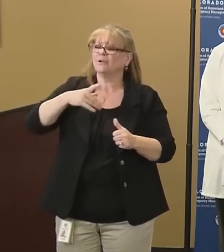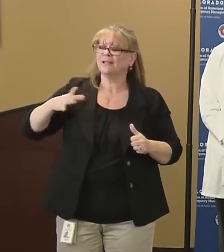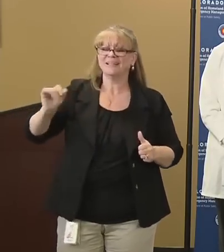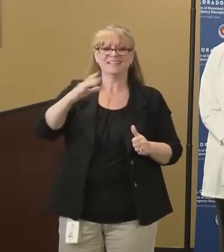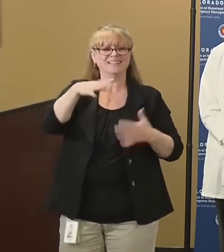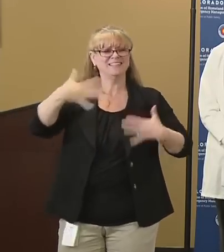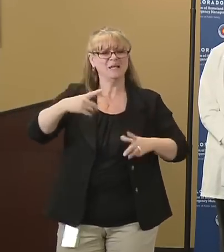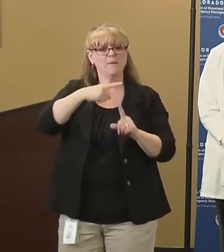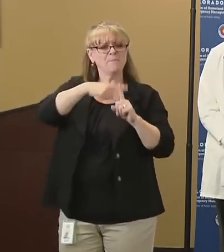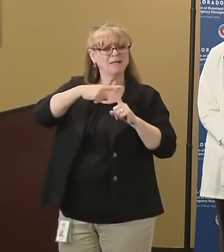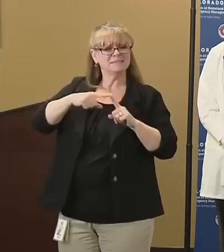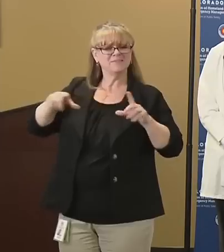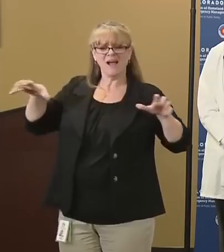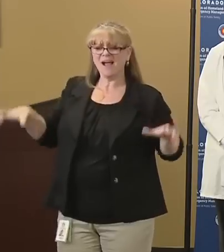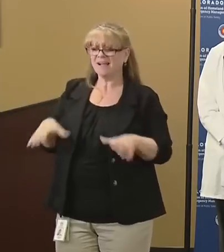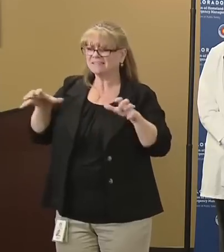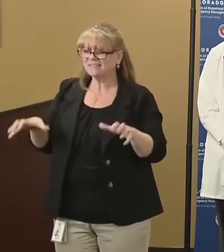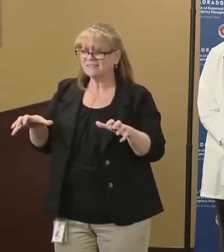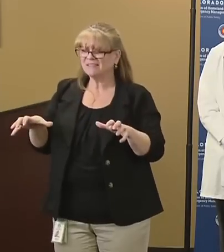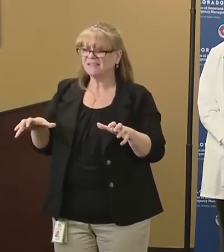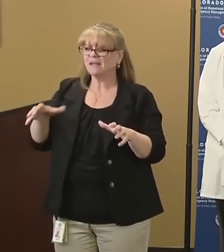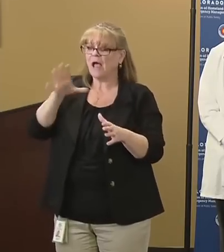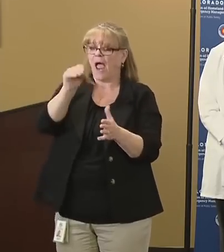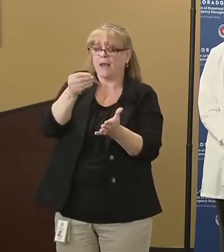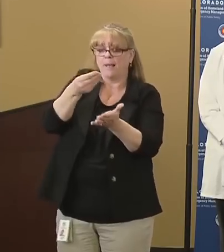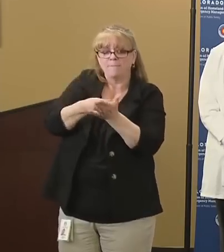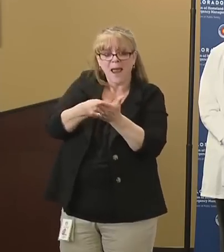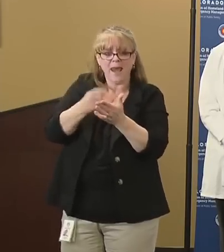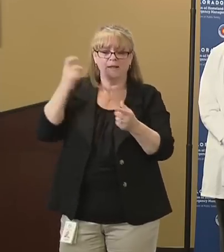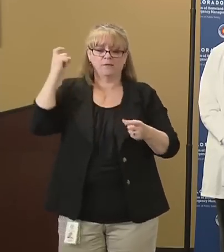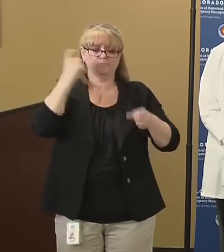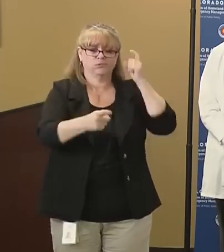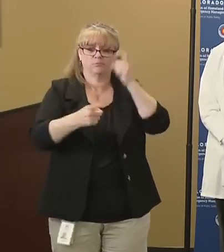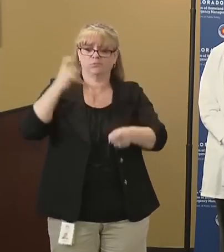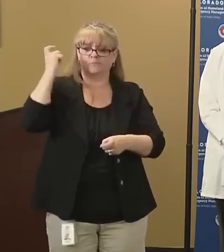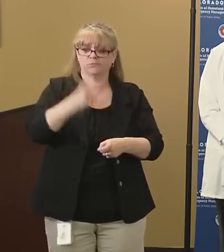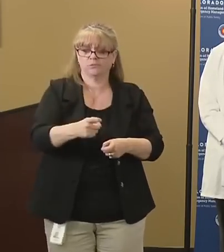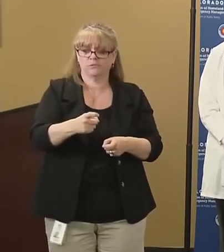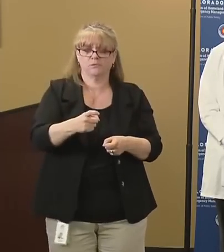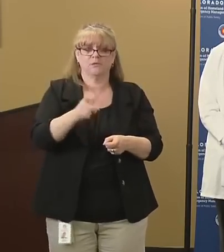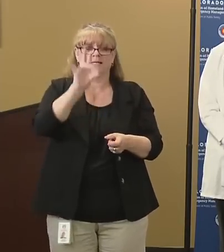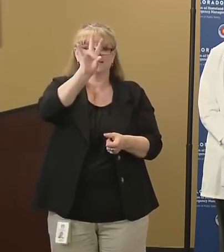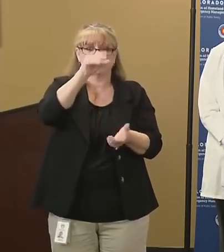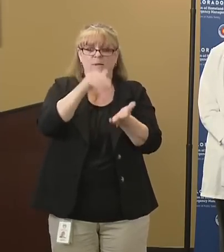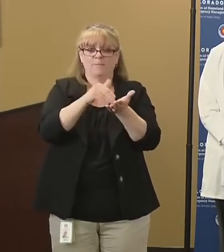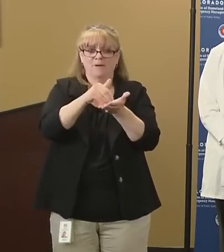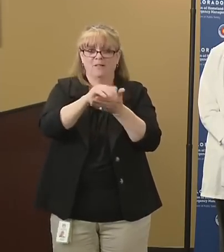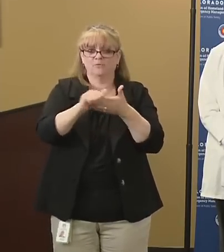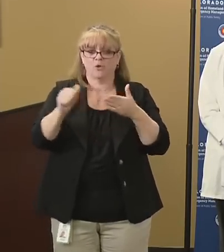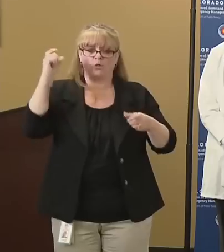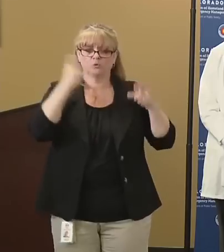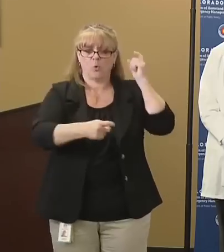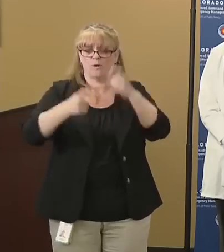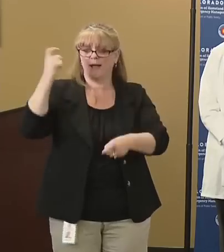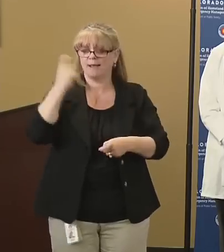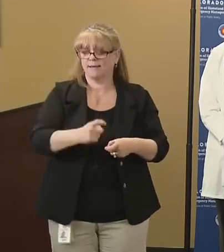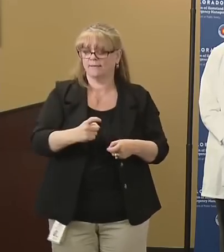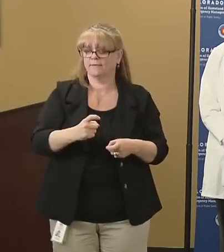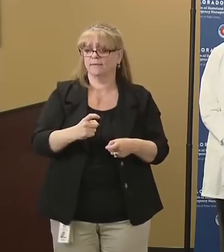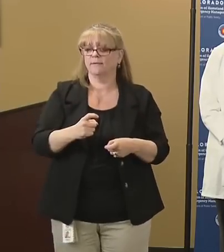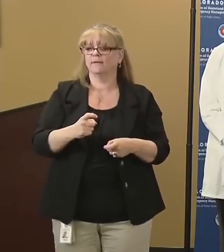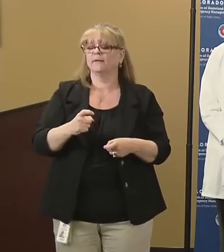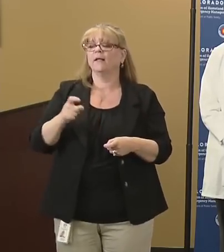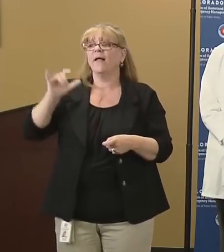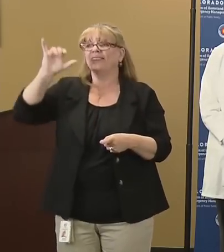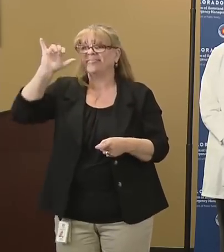over $7.5 million that has been donated by individuals at helpcoloradonow.org, the thousands of people who've signed